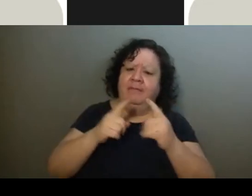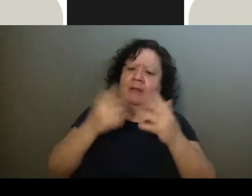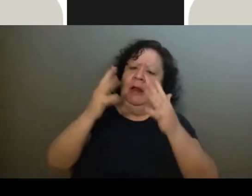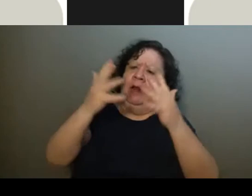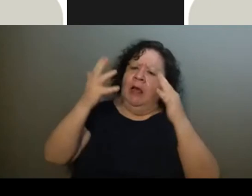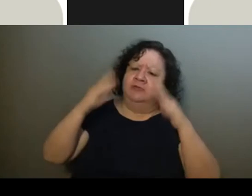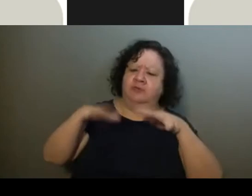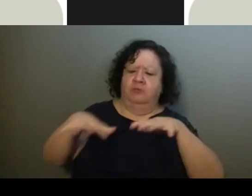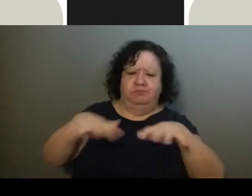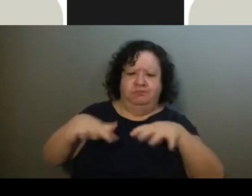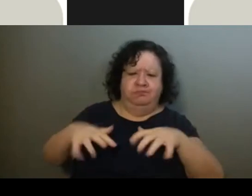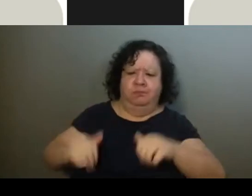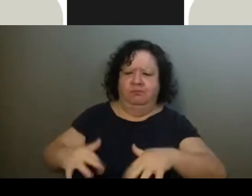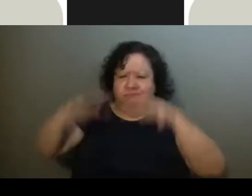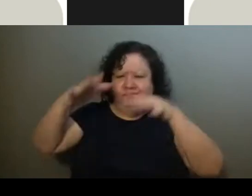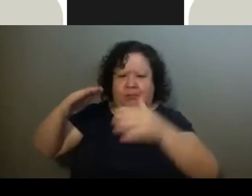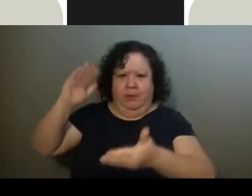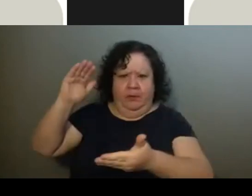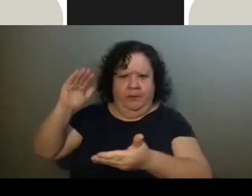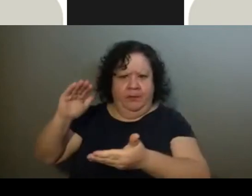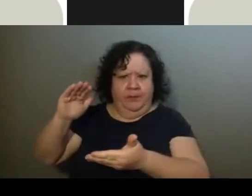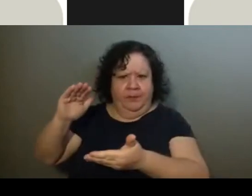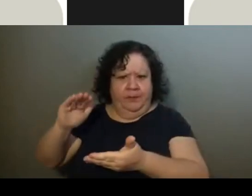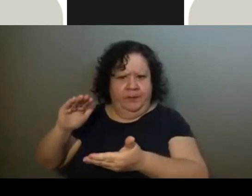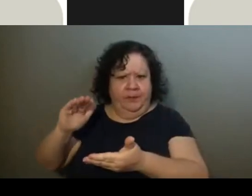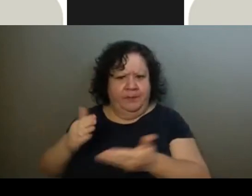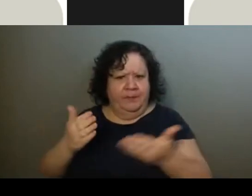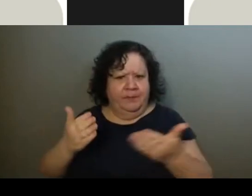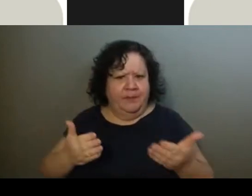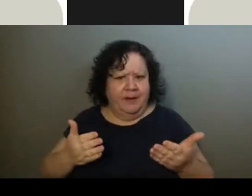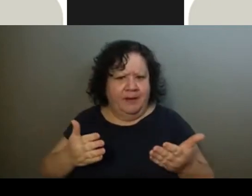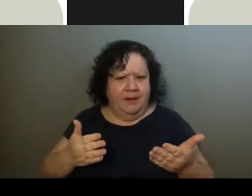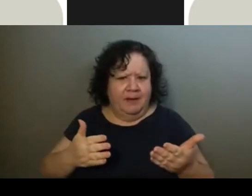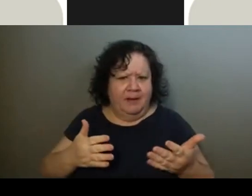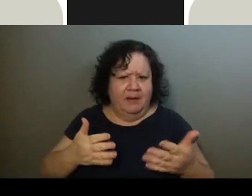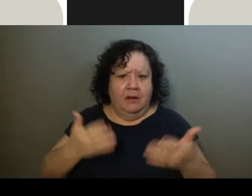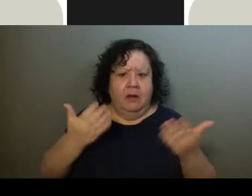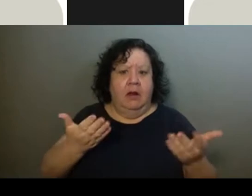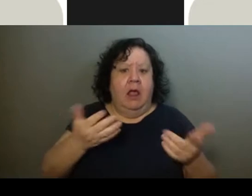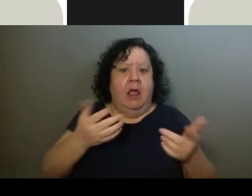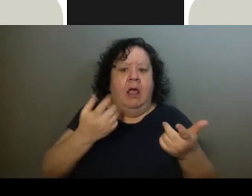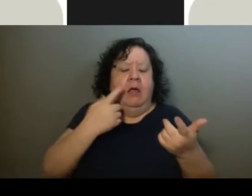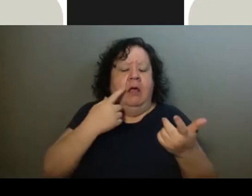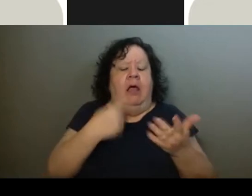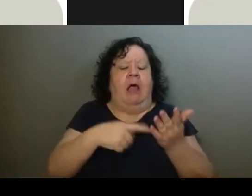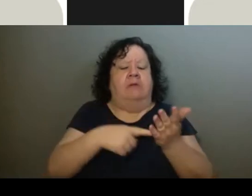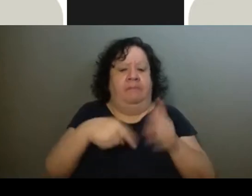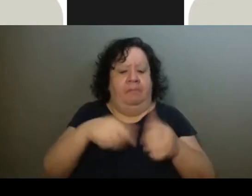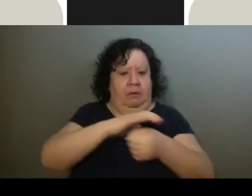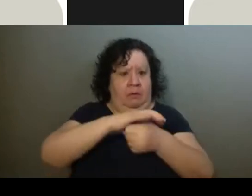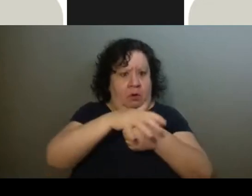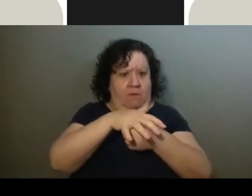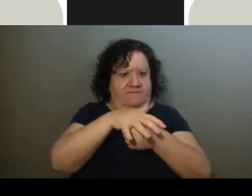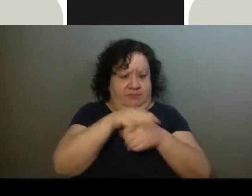bursting and pandemic COVID-19 and such other disasters may